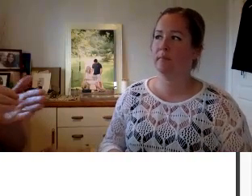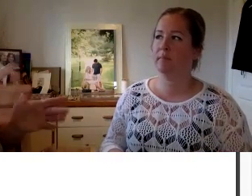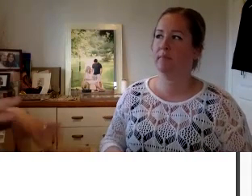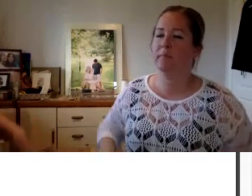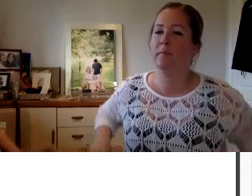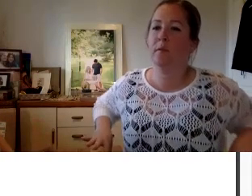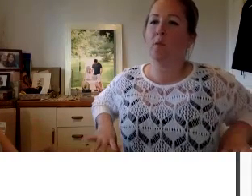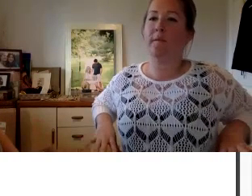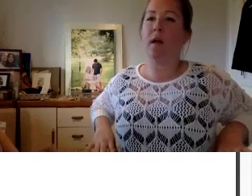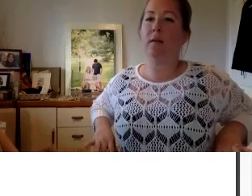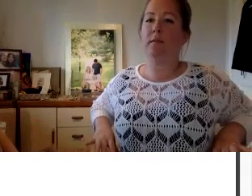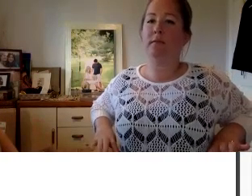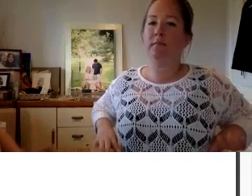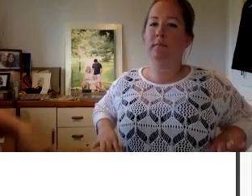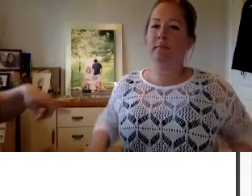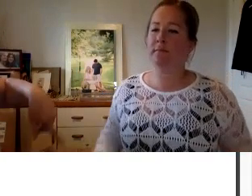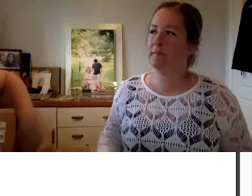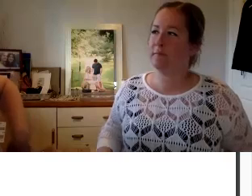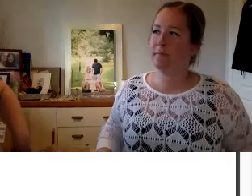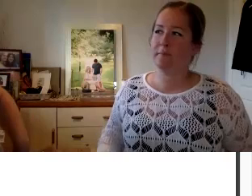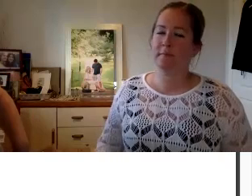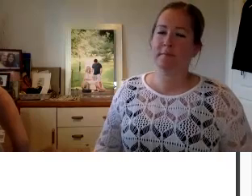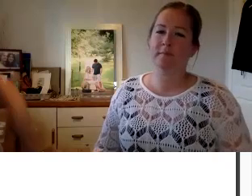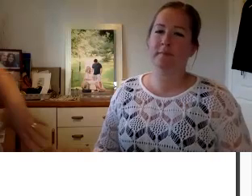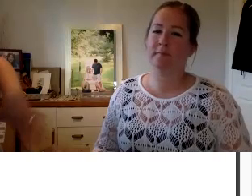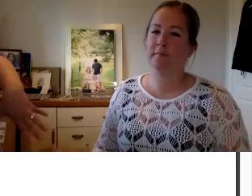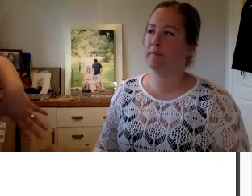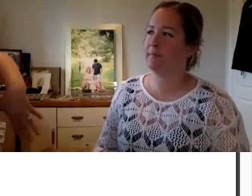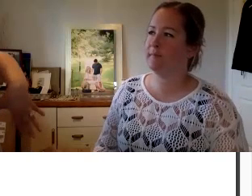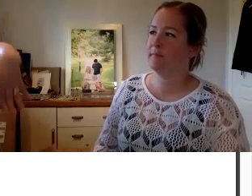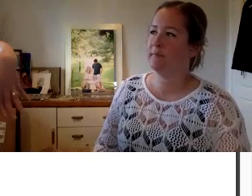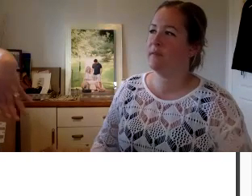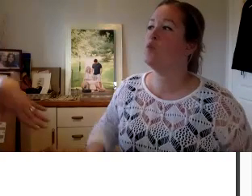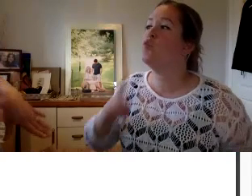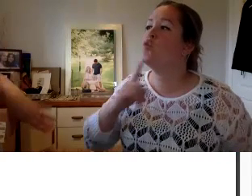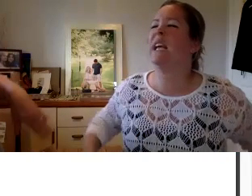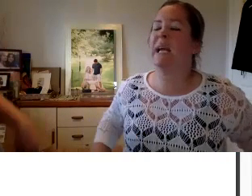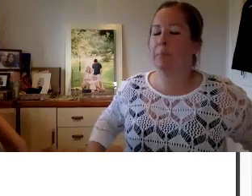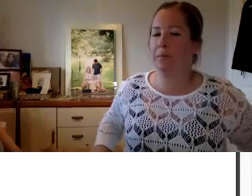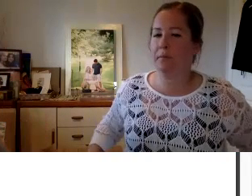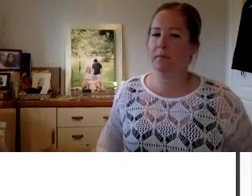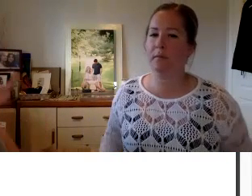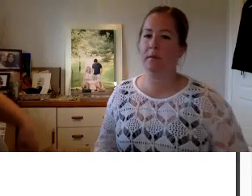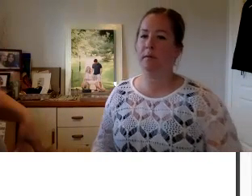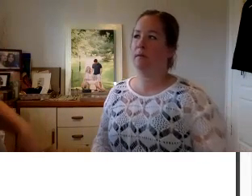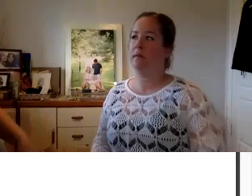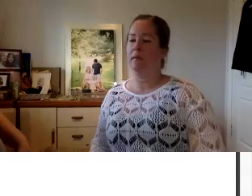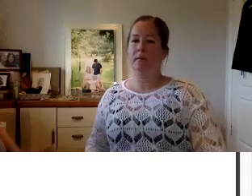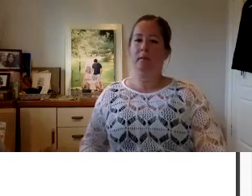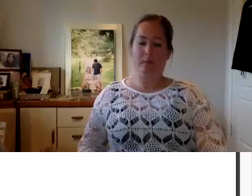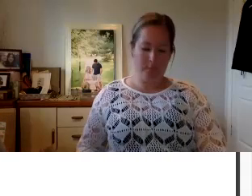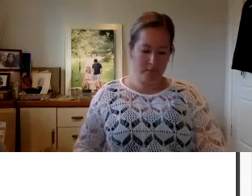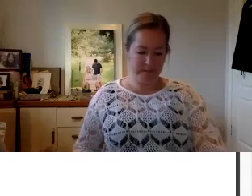that, Newfoundland. But remember, use it down by your hips, not by up here, by your hips. Really from your